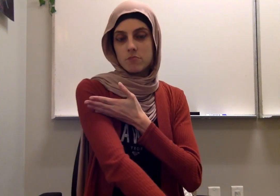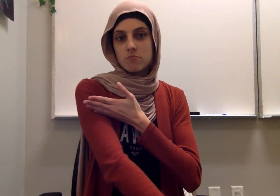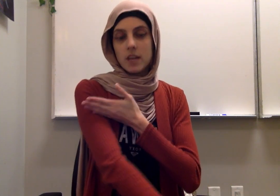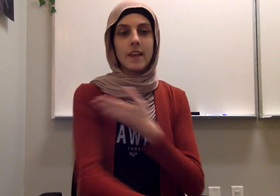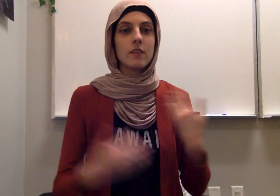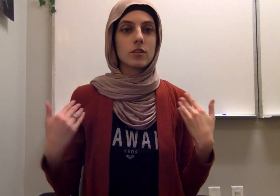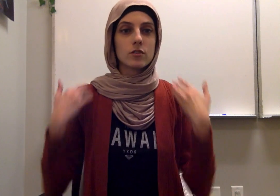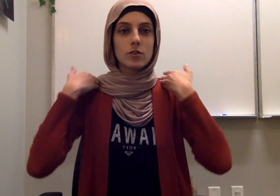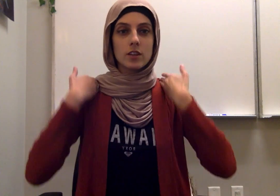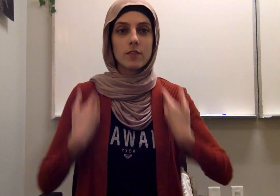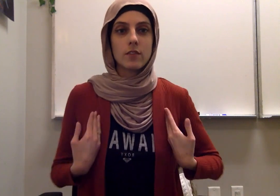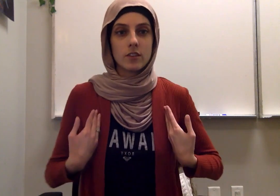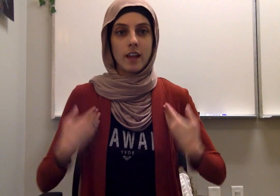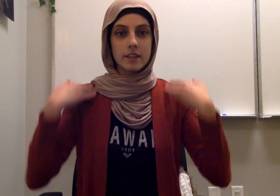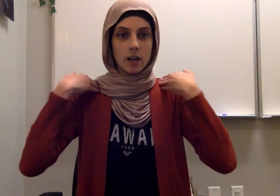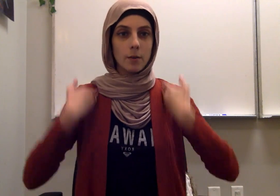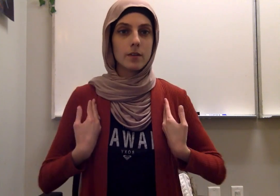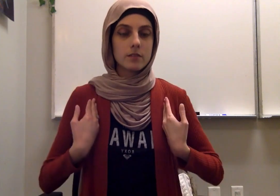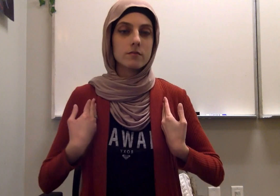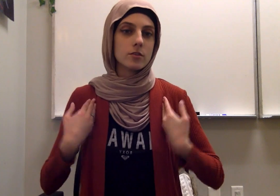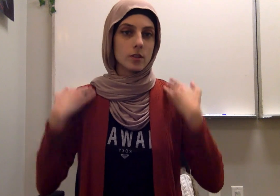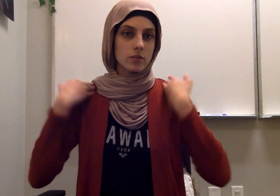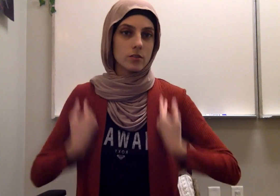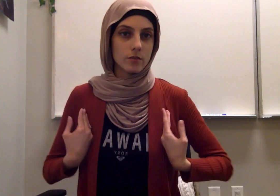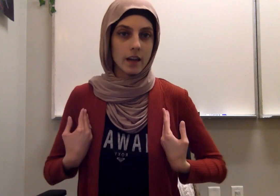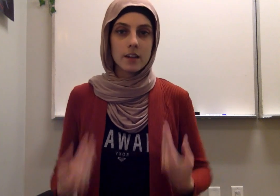and then if there's no sleeves, there's a tank top, you can do that.